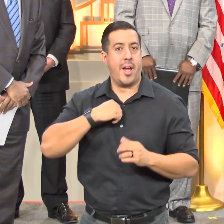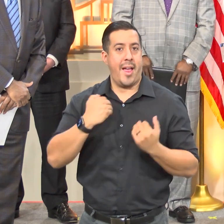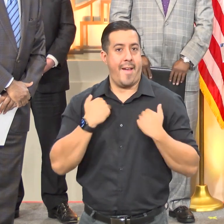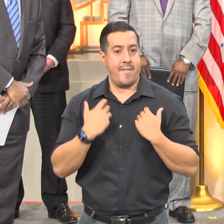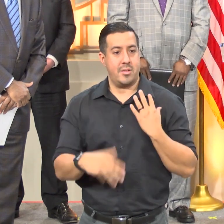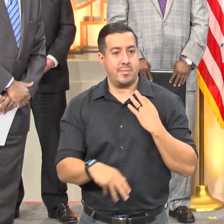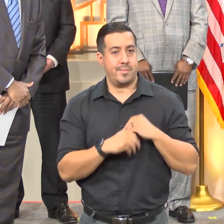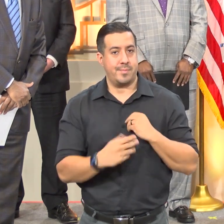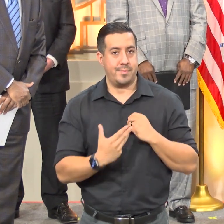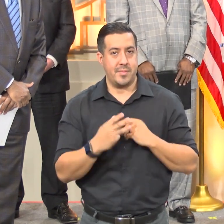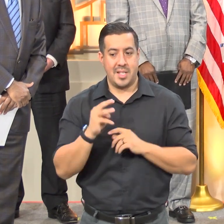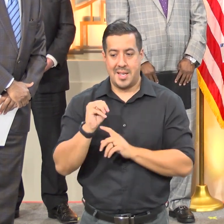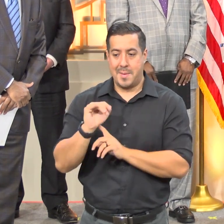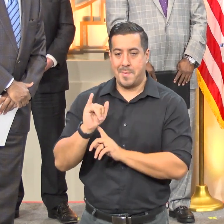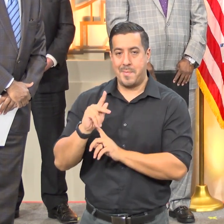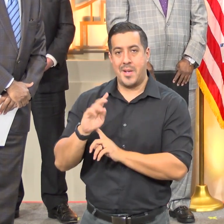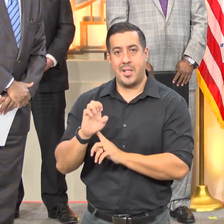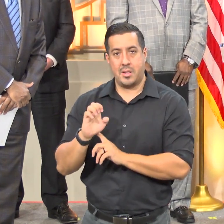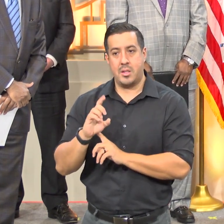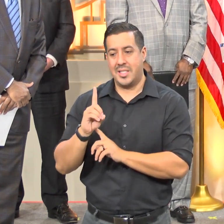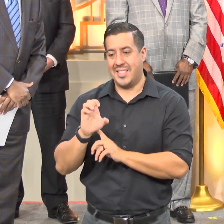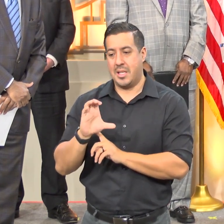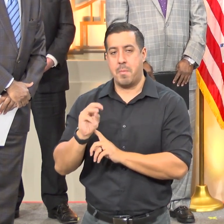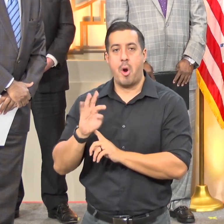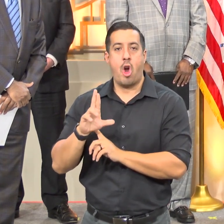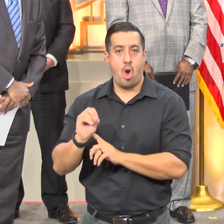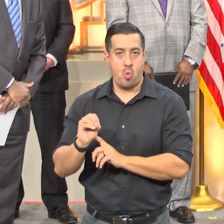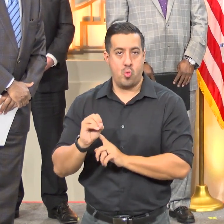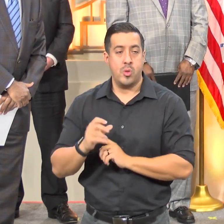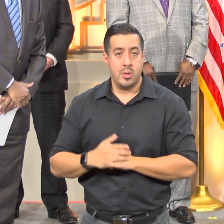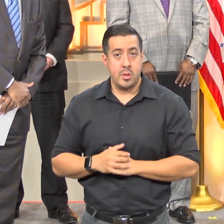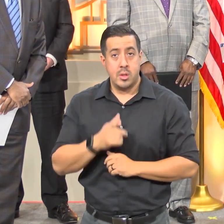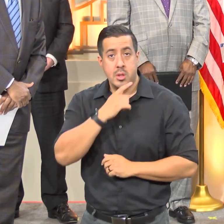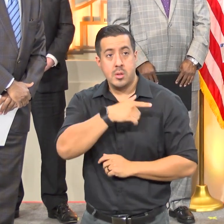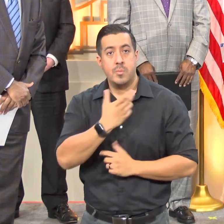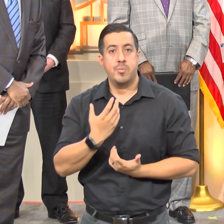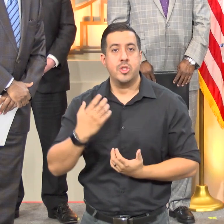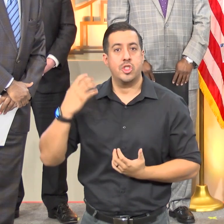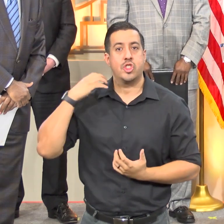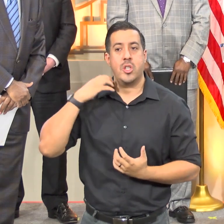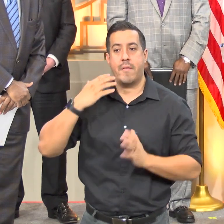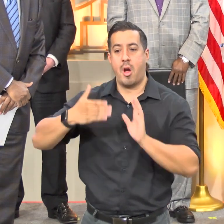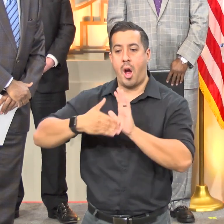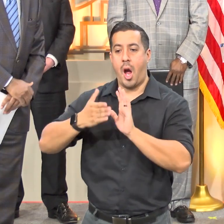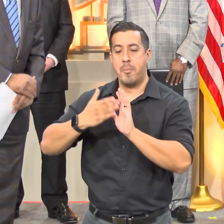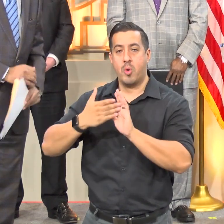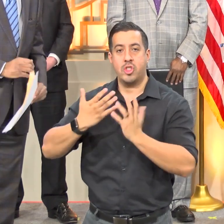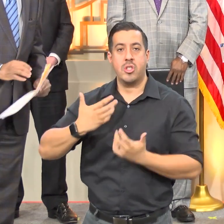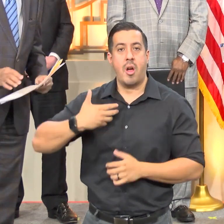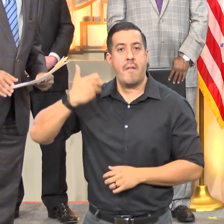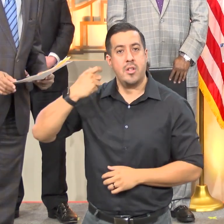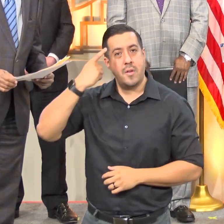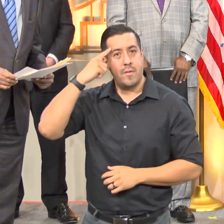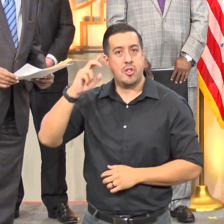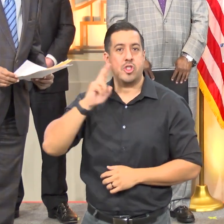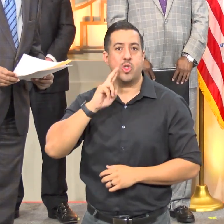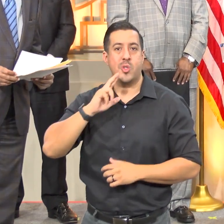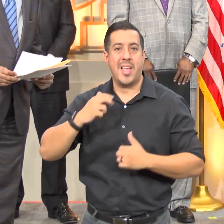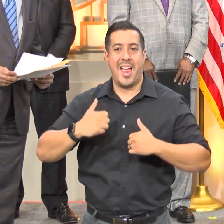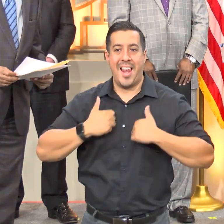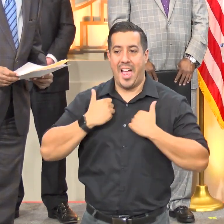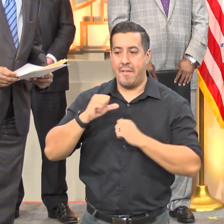include Mike DeMarco. He is the Chief Show Operations Officer for the Houston Livestock Show and